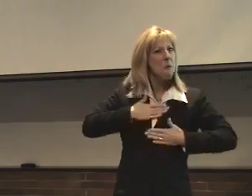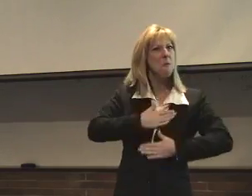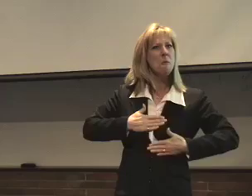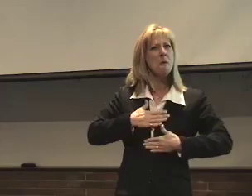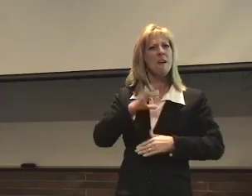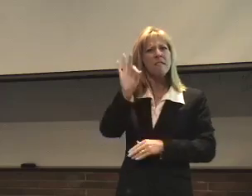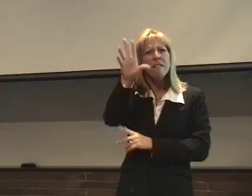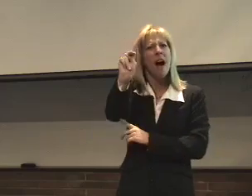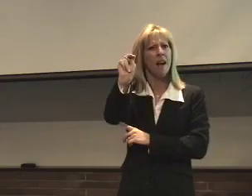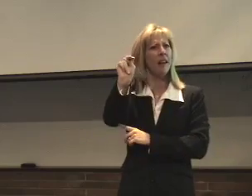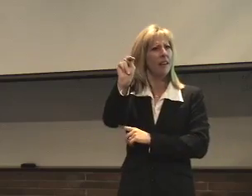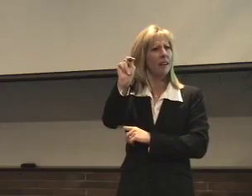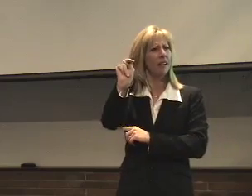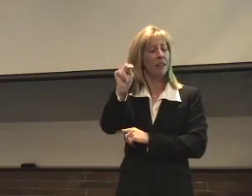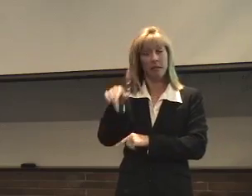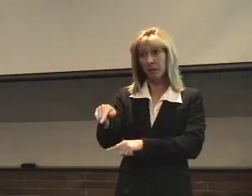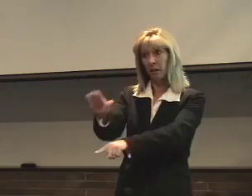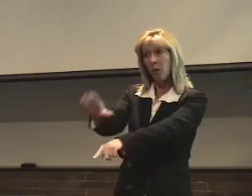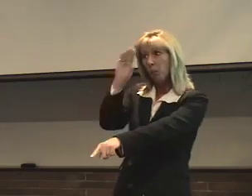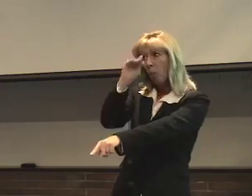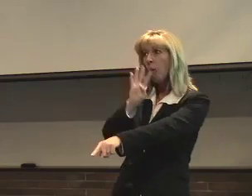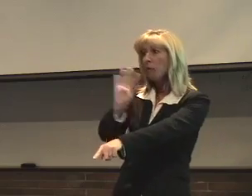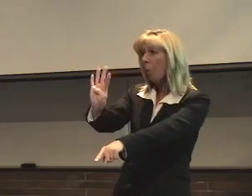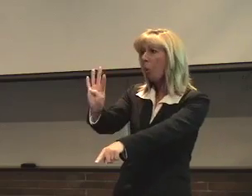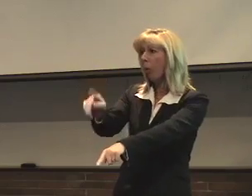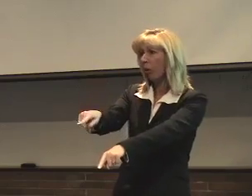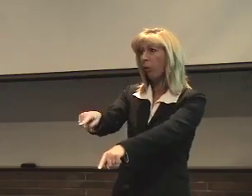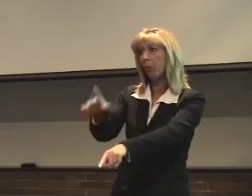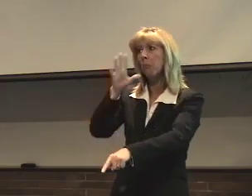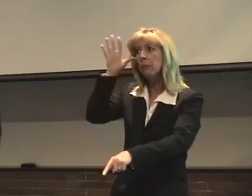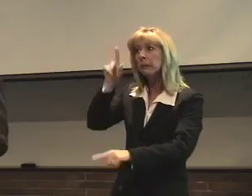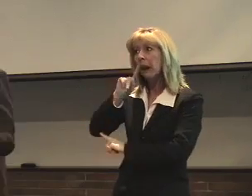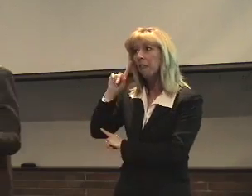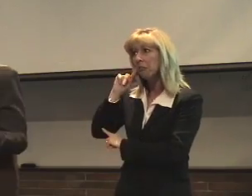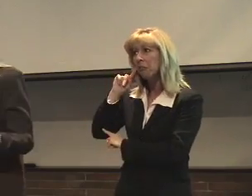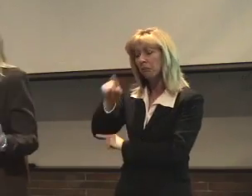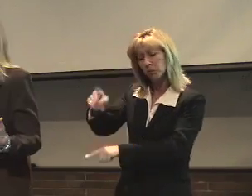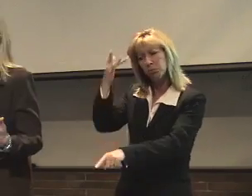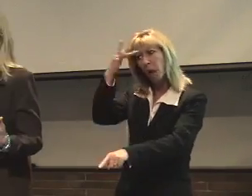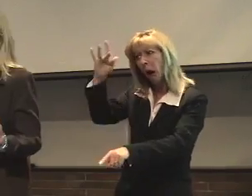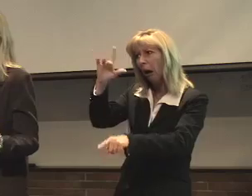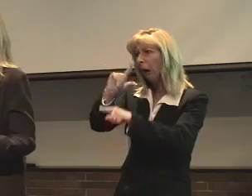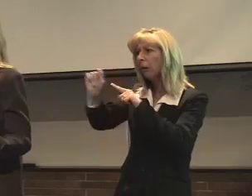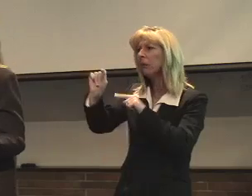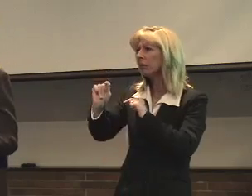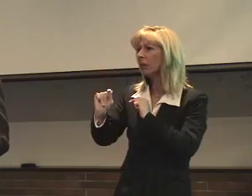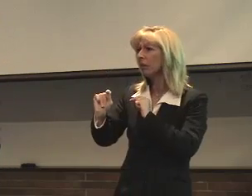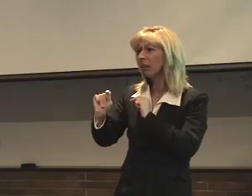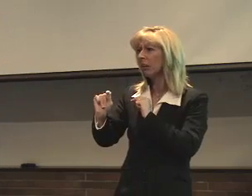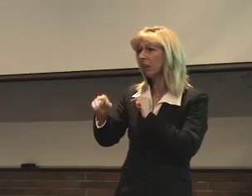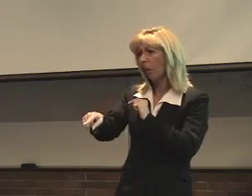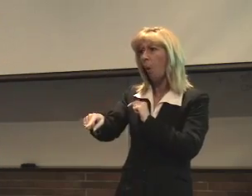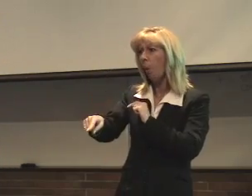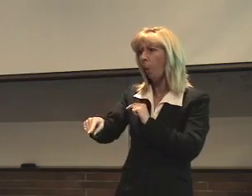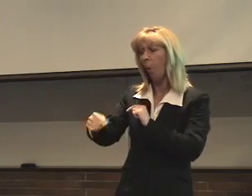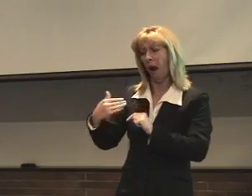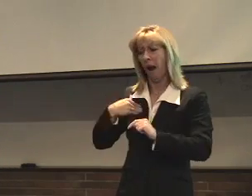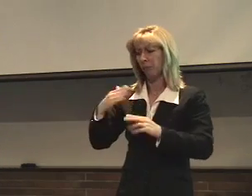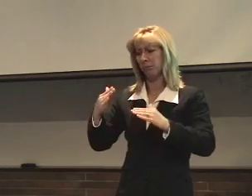parents, too. He totally had the edge. All of those kids went to college. Every single one of them. Had good